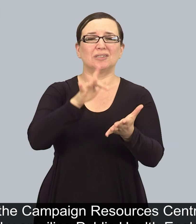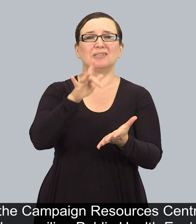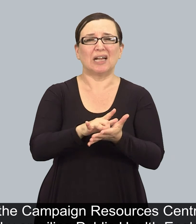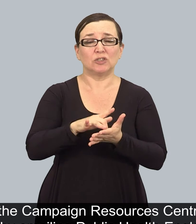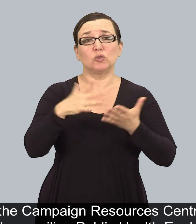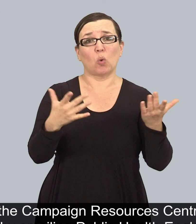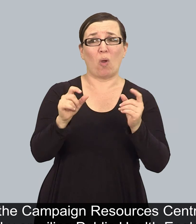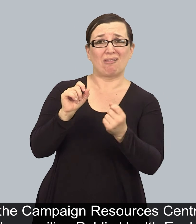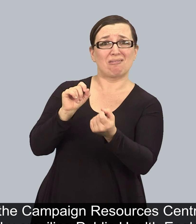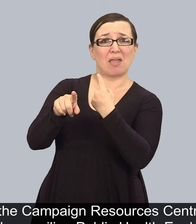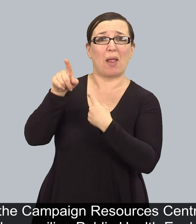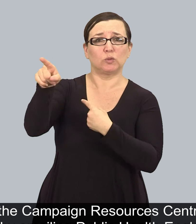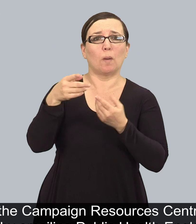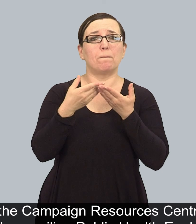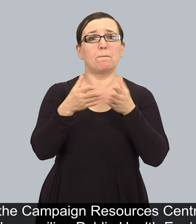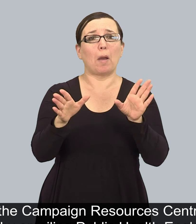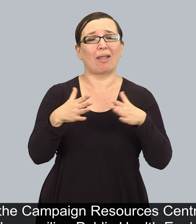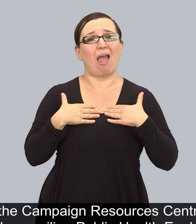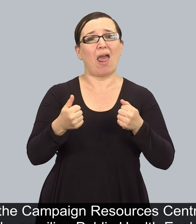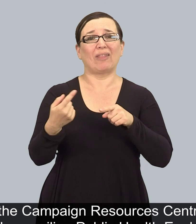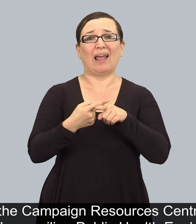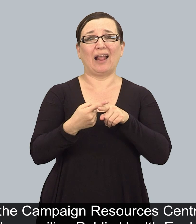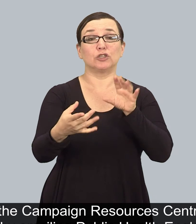Centre or by emailing Public Health England.